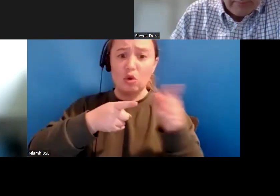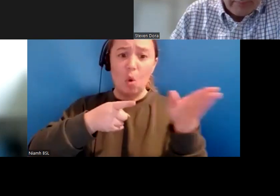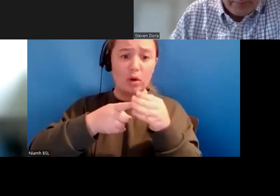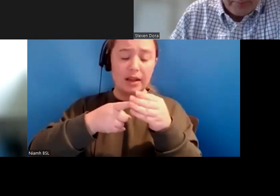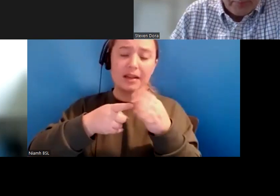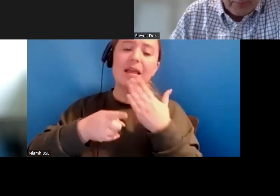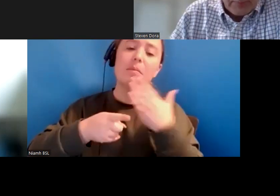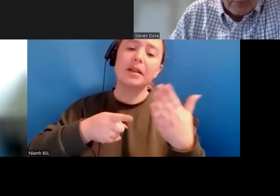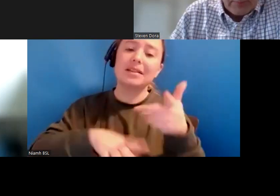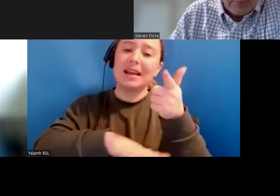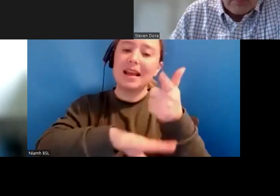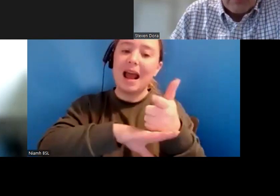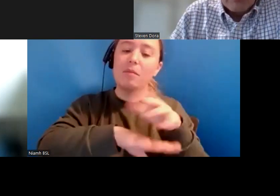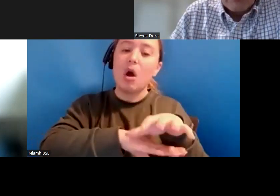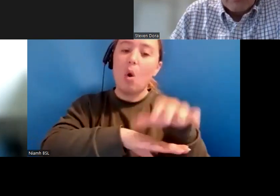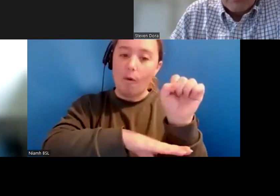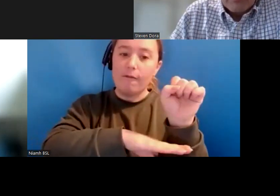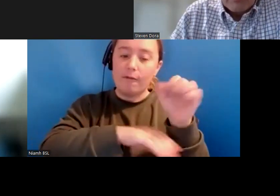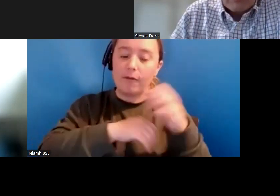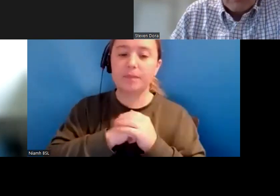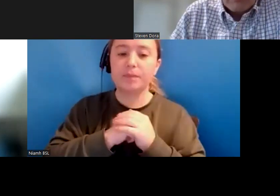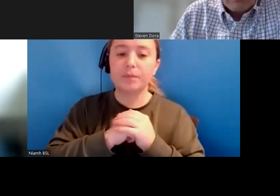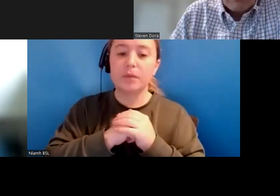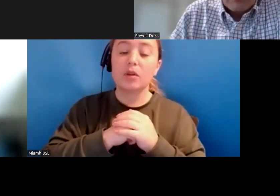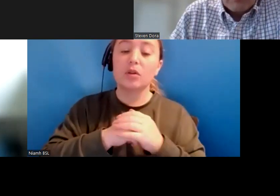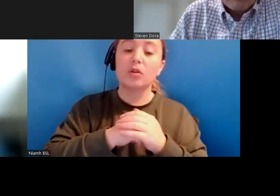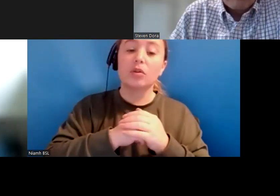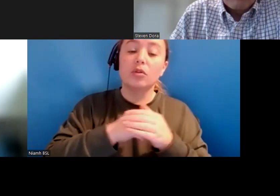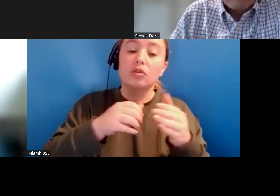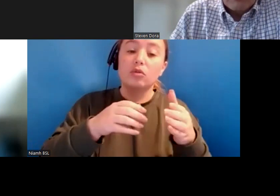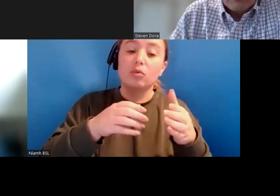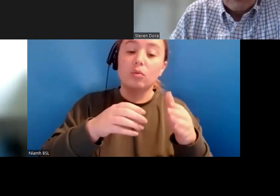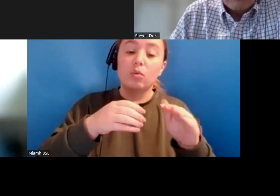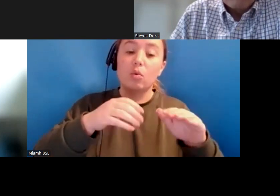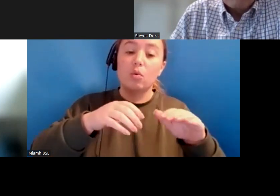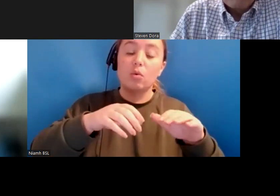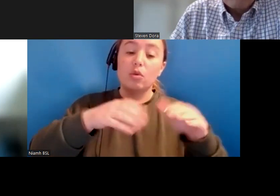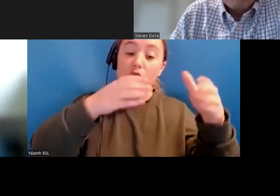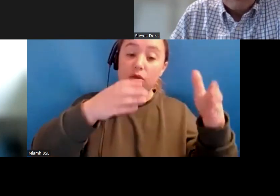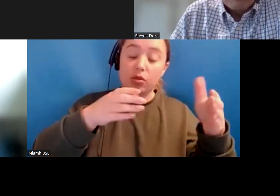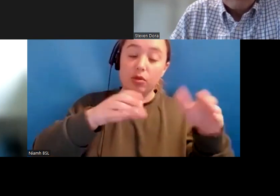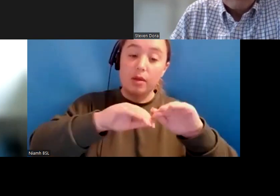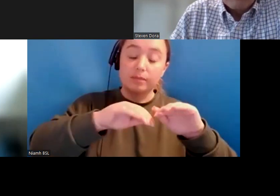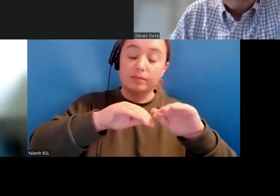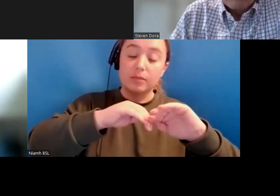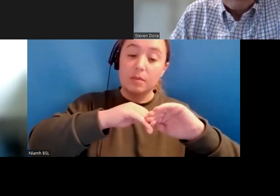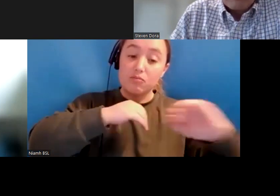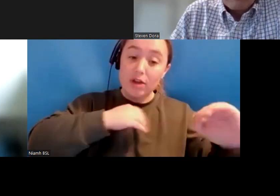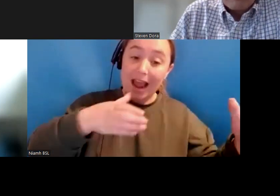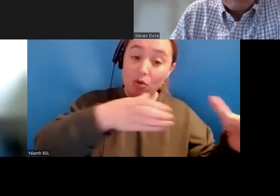presentation and the final remarks at the end. The breakout rooms will not be recorded. So thank you so much for being here